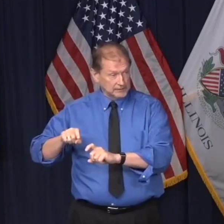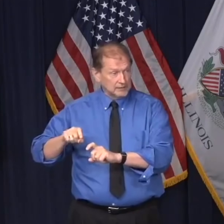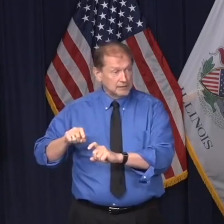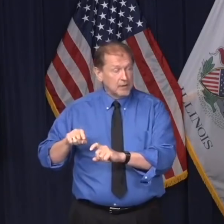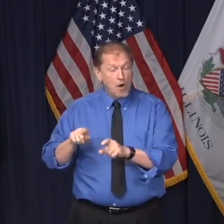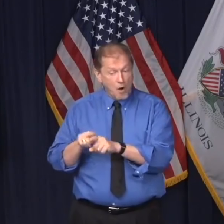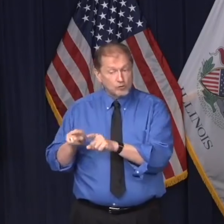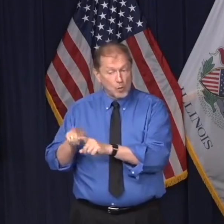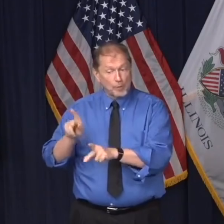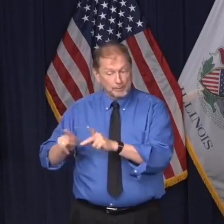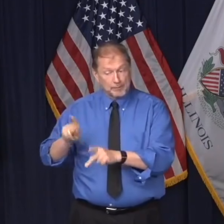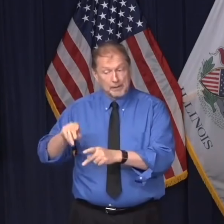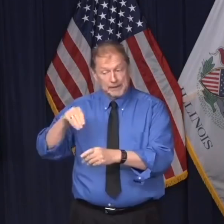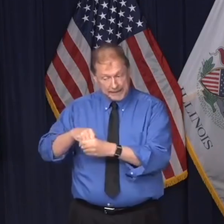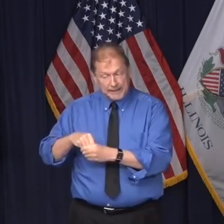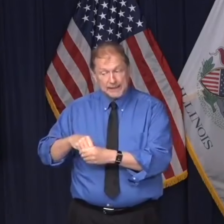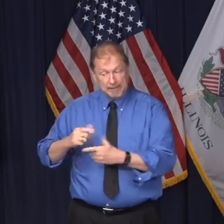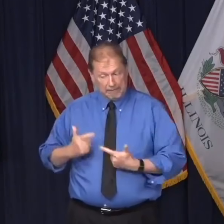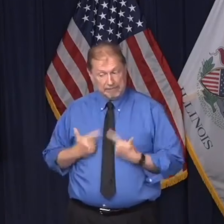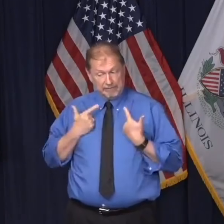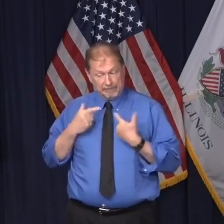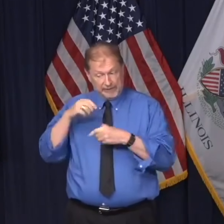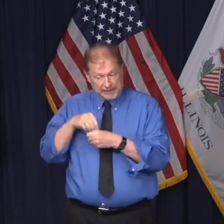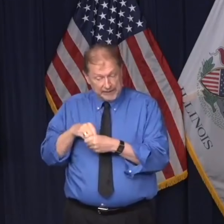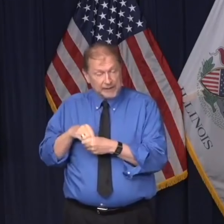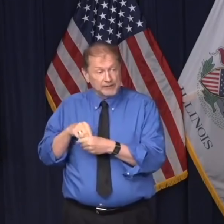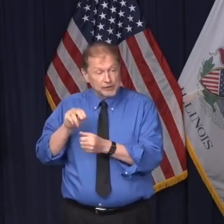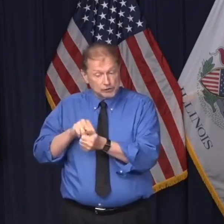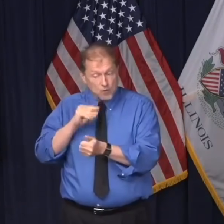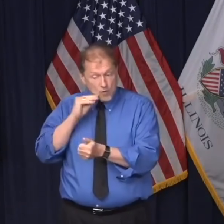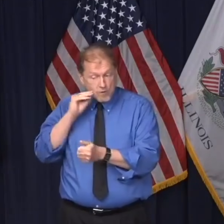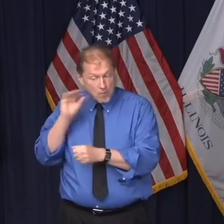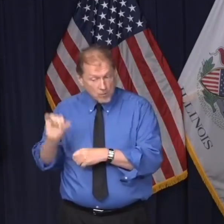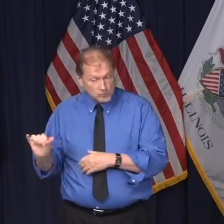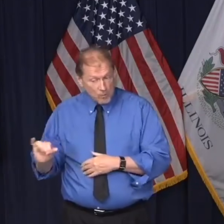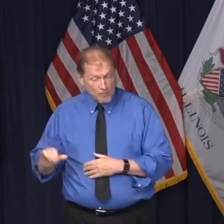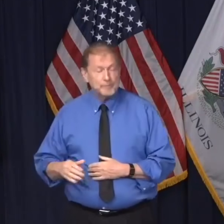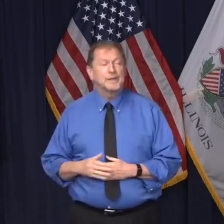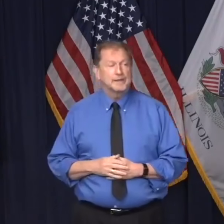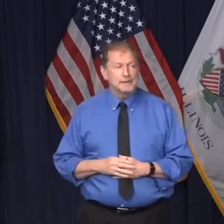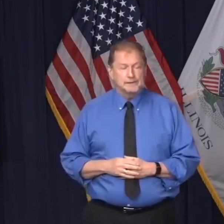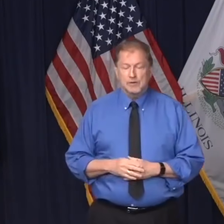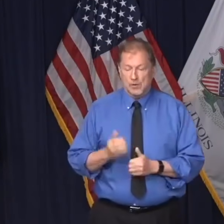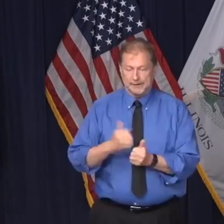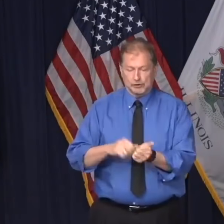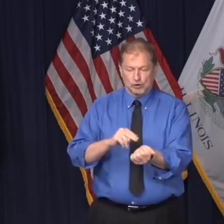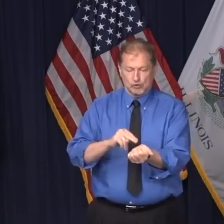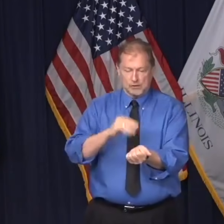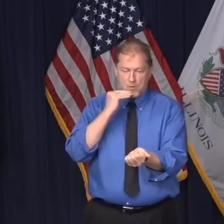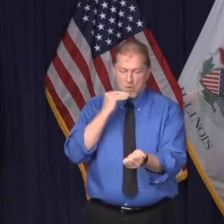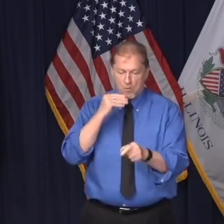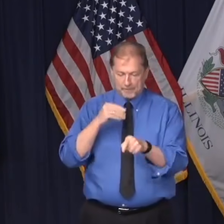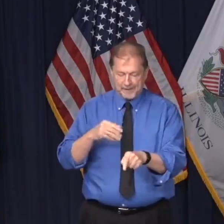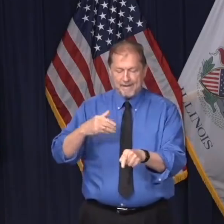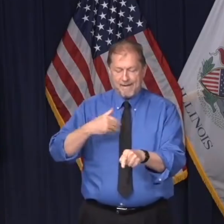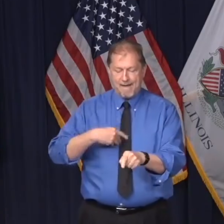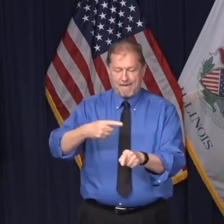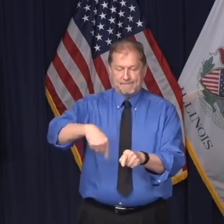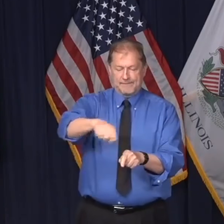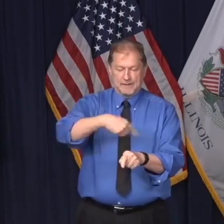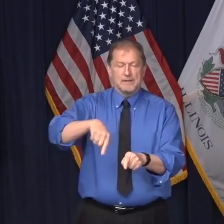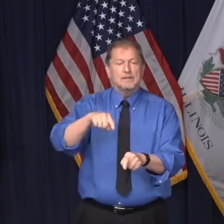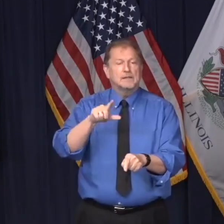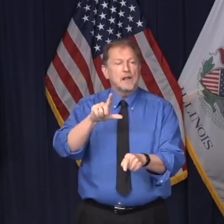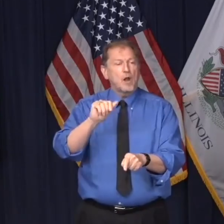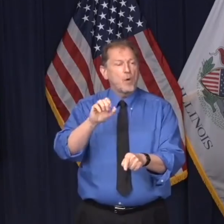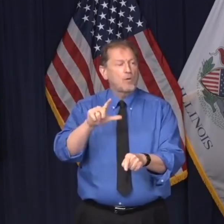mean residents there are being tested, or just those that are symptomatic? So the local health departments, what they typically have chosen to do in these